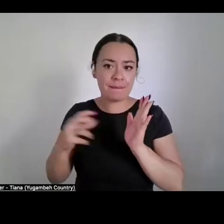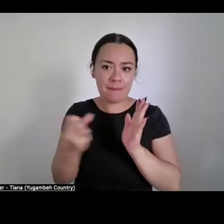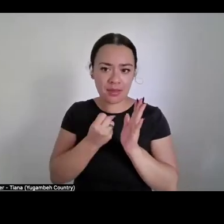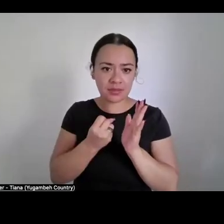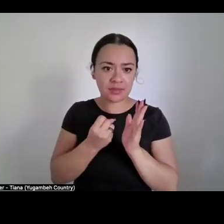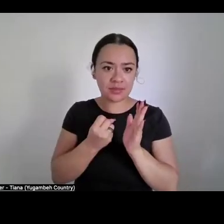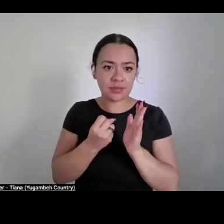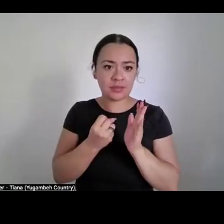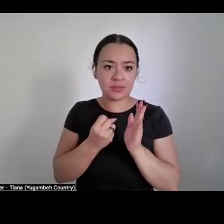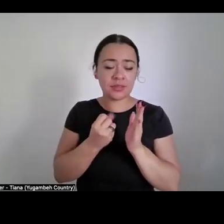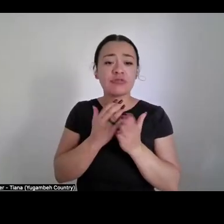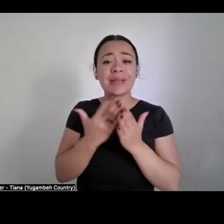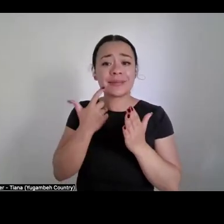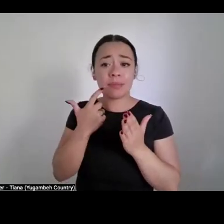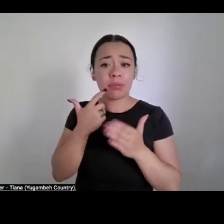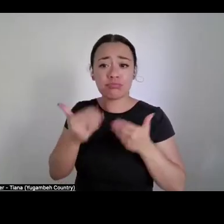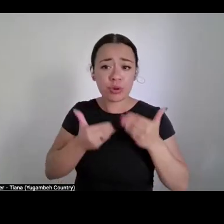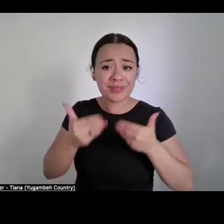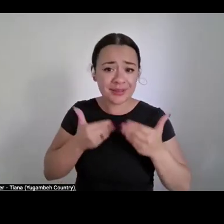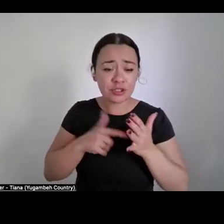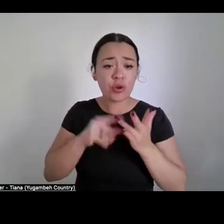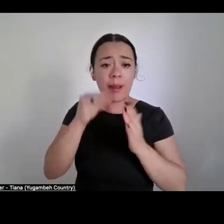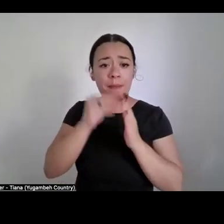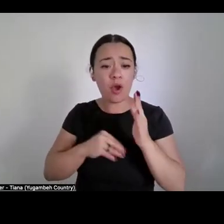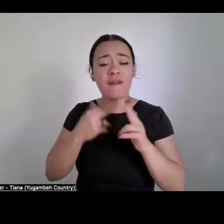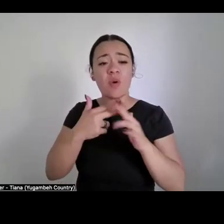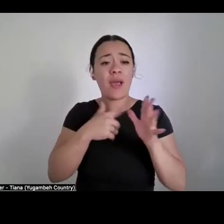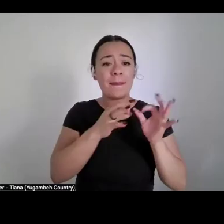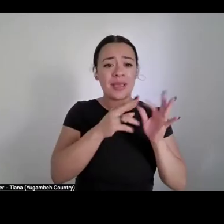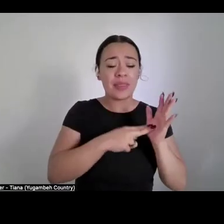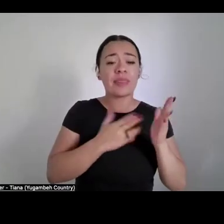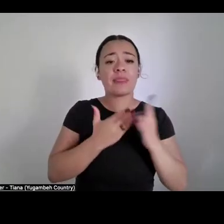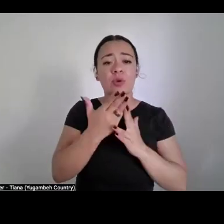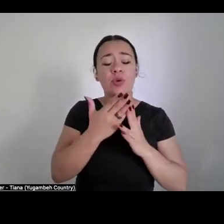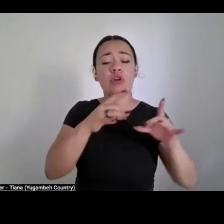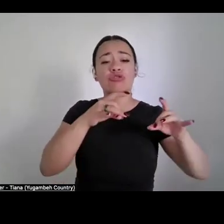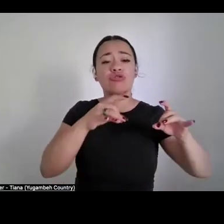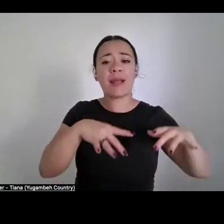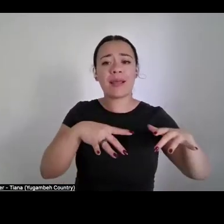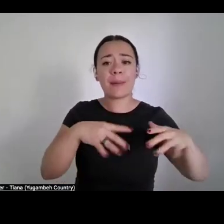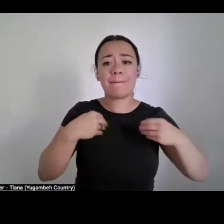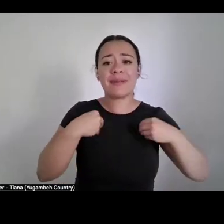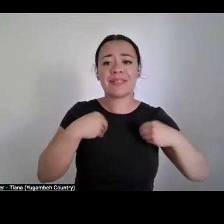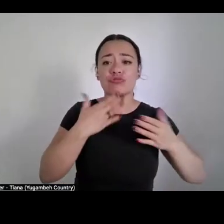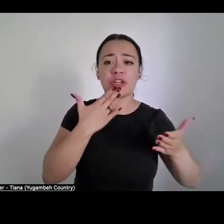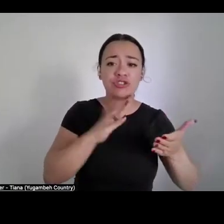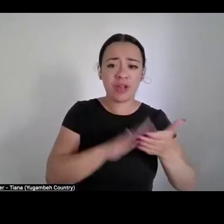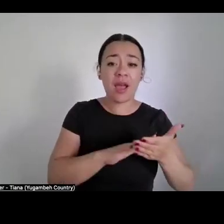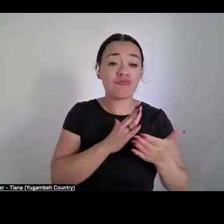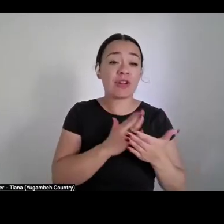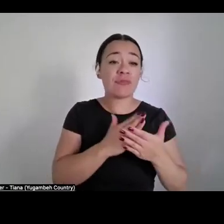It's a very simple process to apply for an ABN through the Australian Business Register. It's usually quite fast as